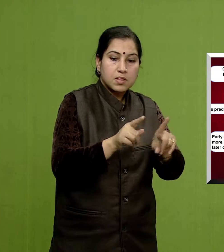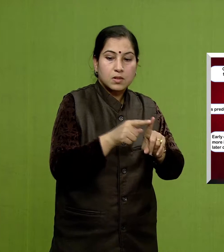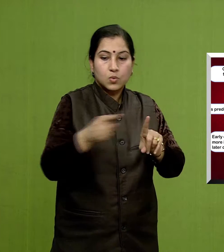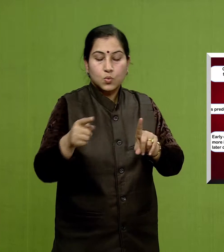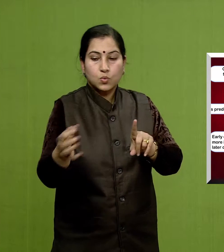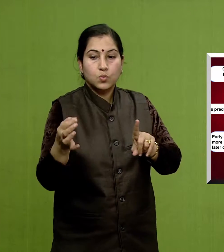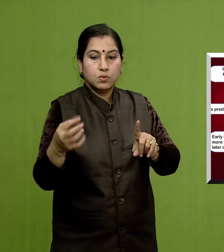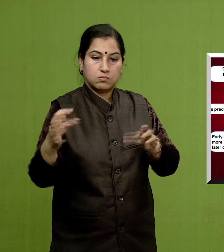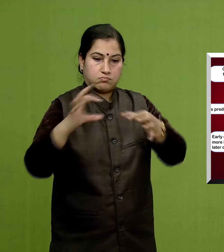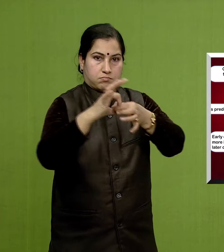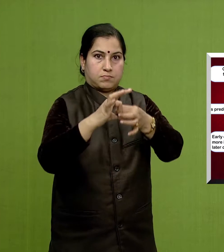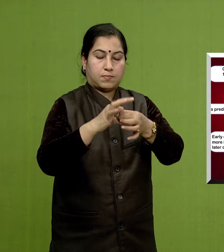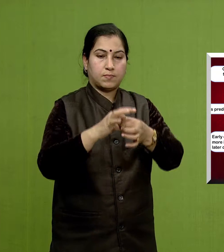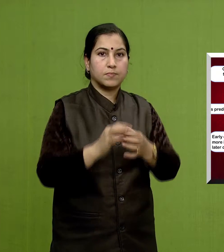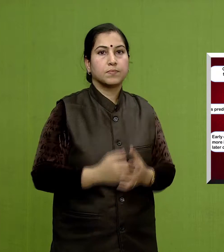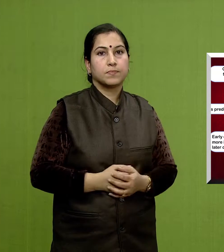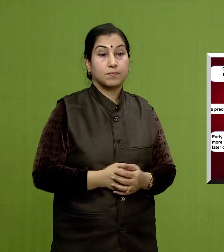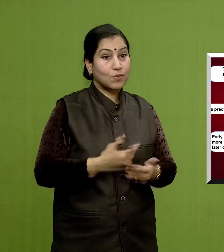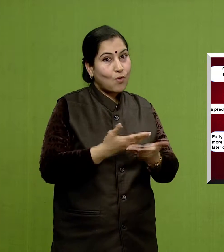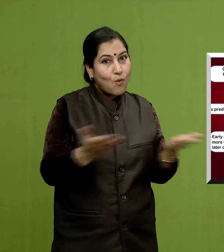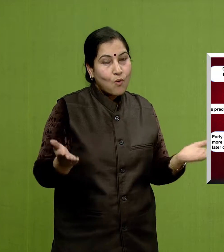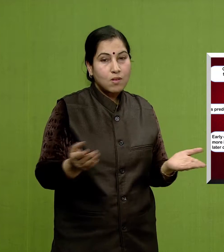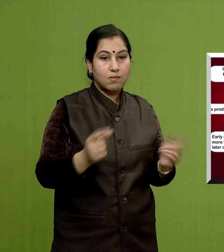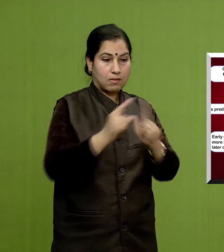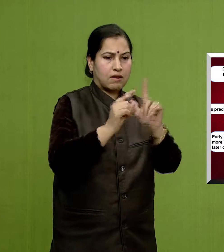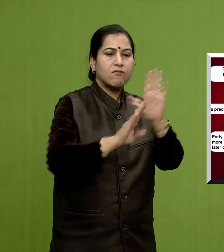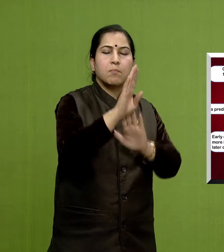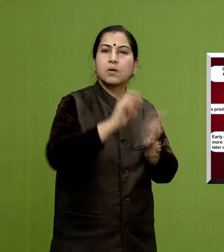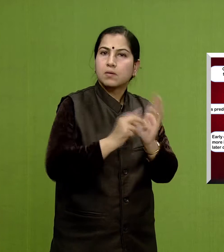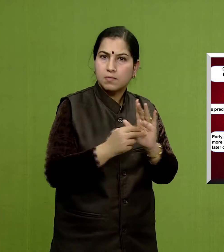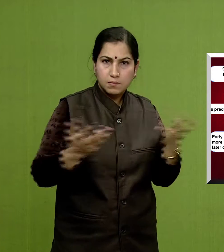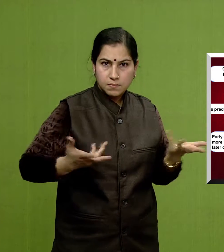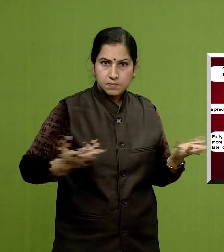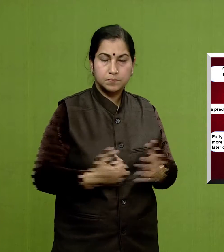All types of development, that is, physical,